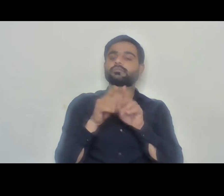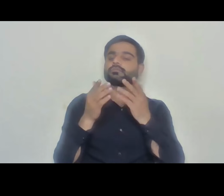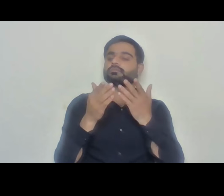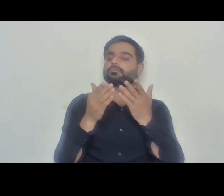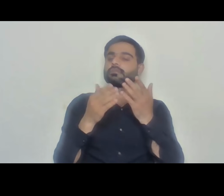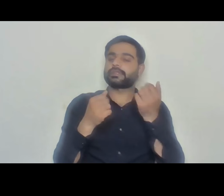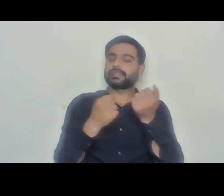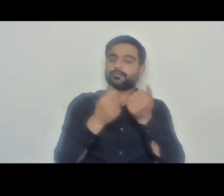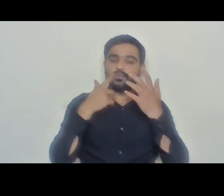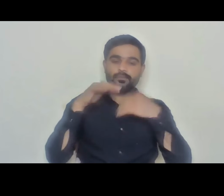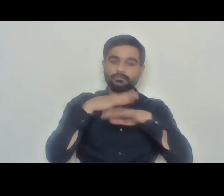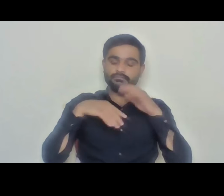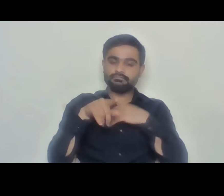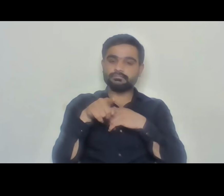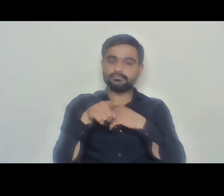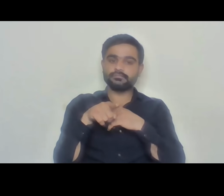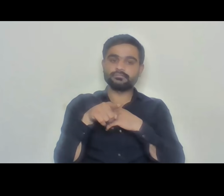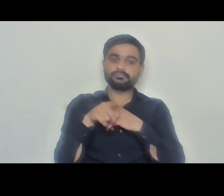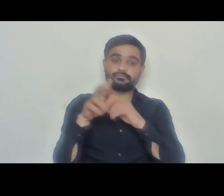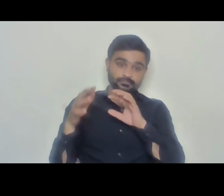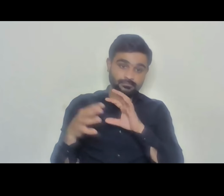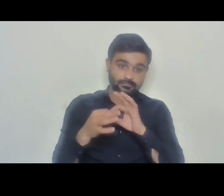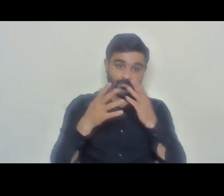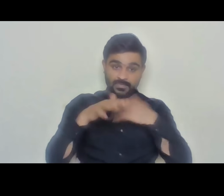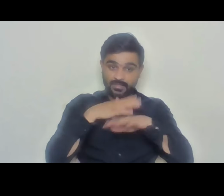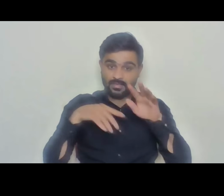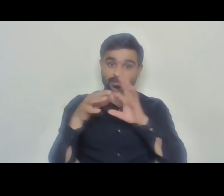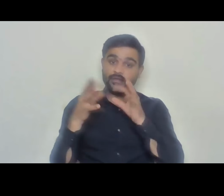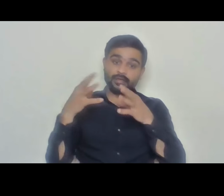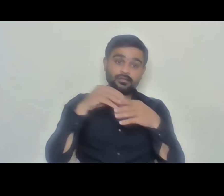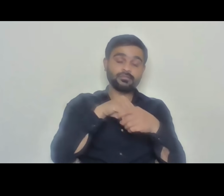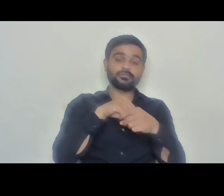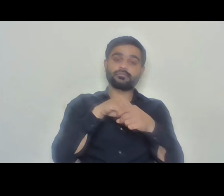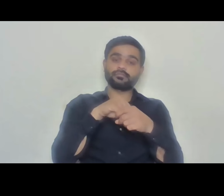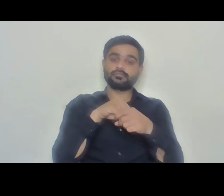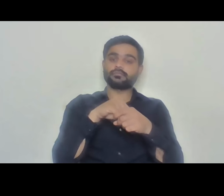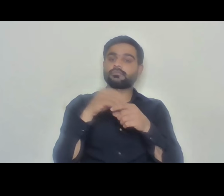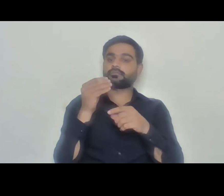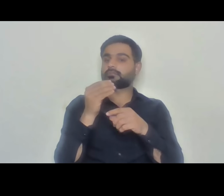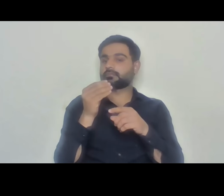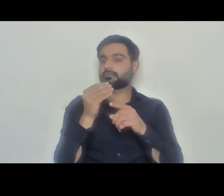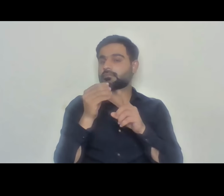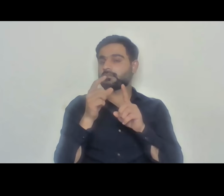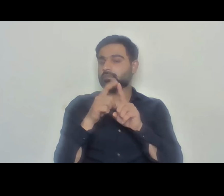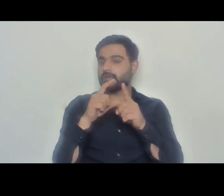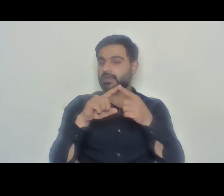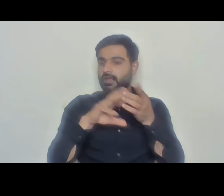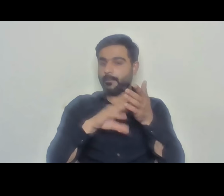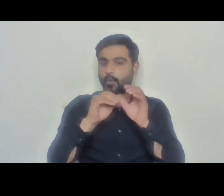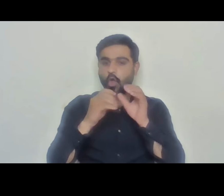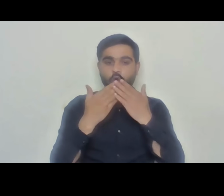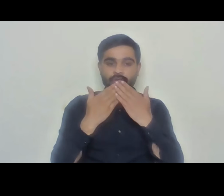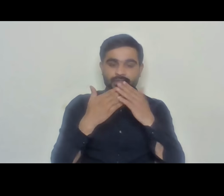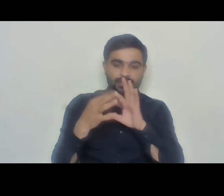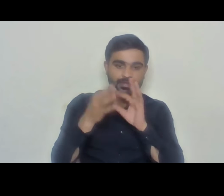Foucault analysis, the Foucault analysis include the epoch studies. You have to bring